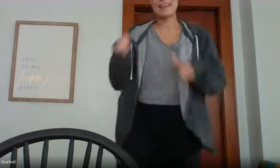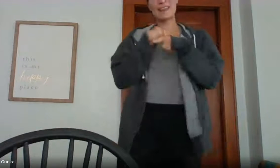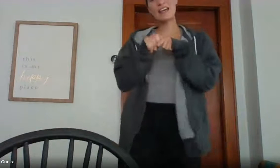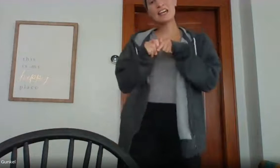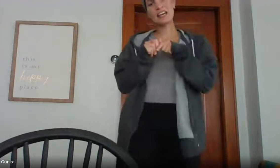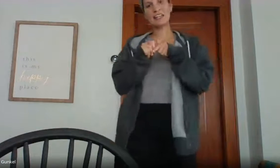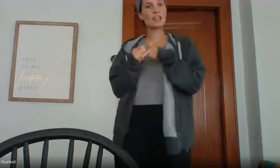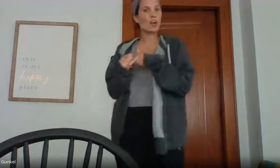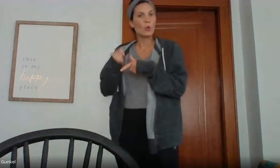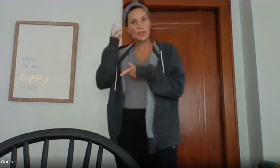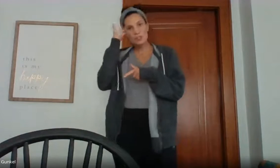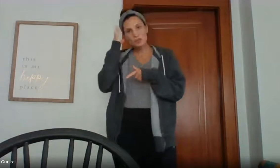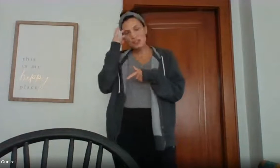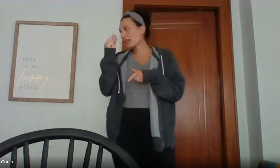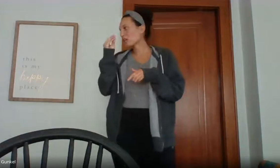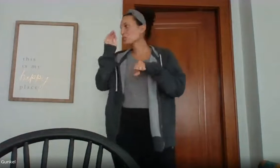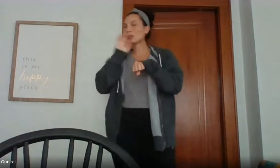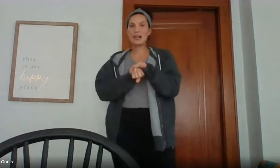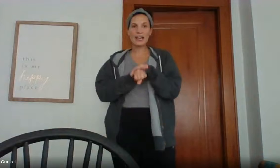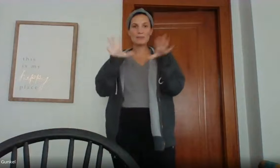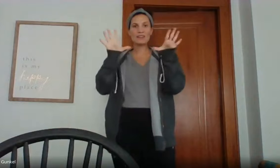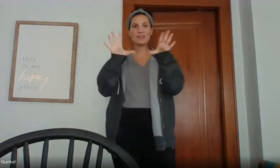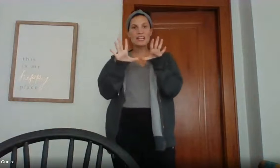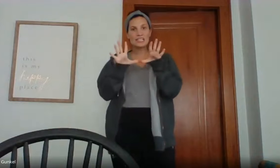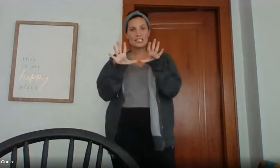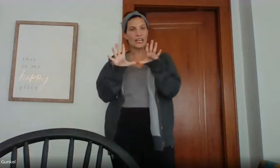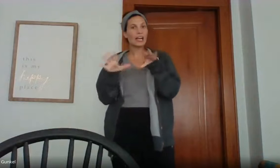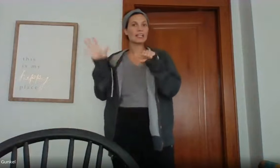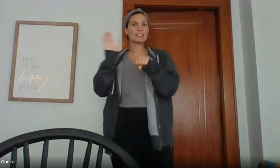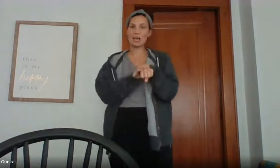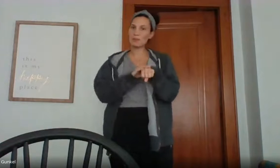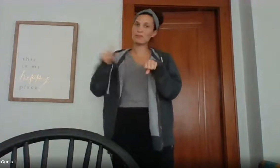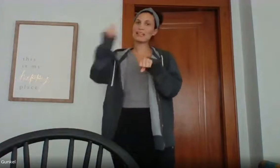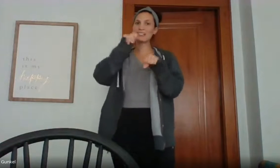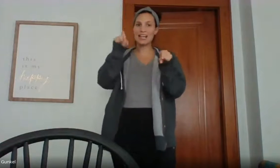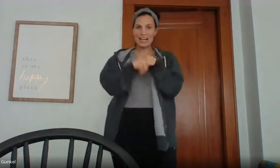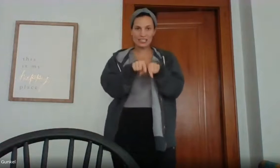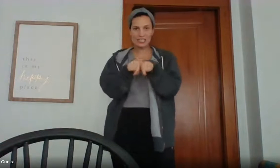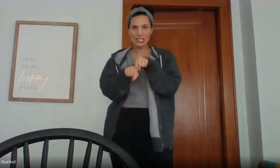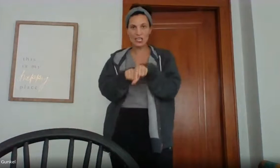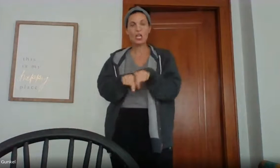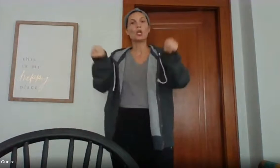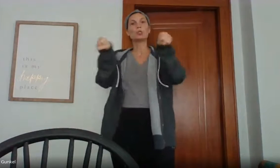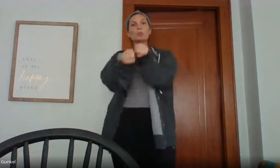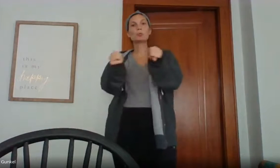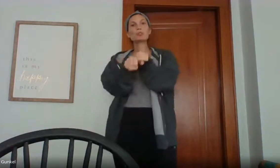And then, what do you think I should put on my feet on top of my socks? Shoes